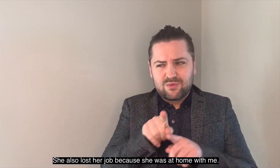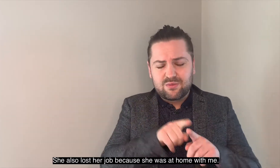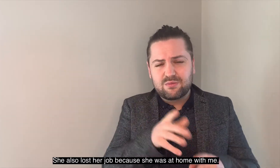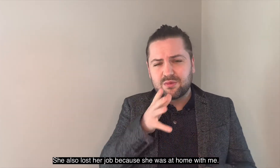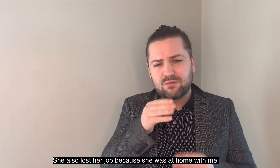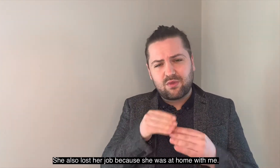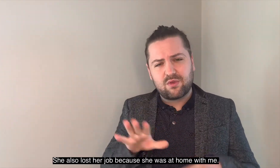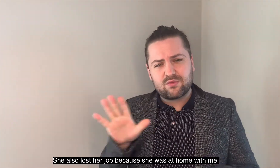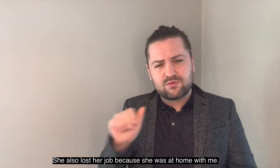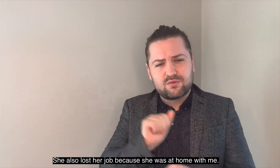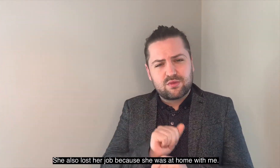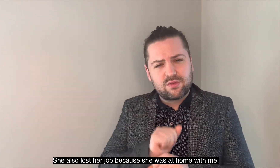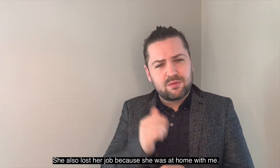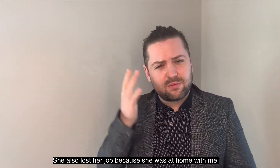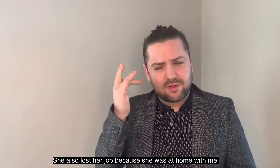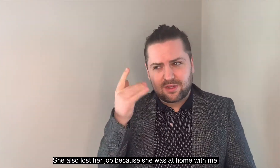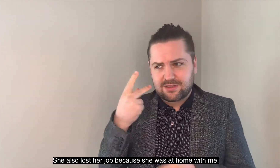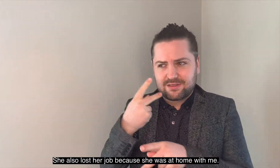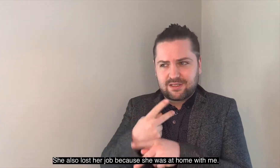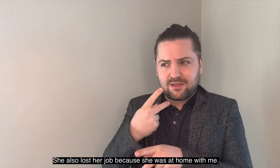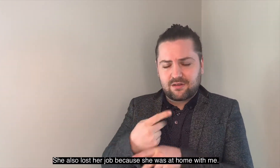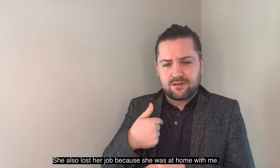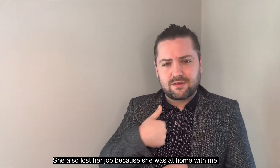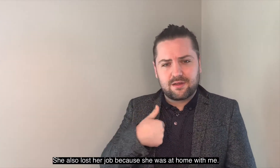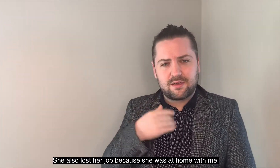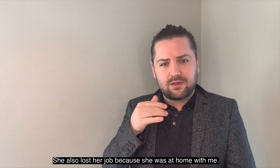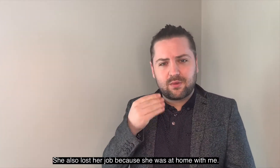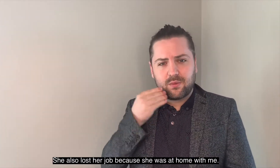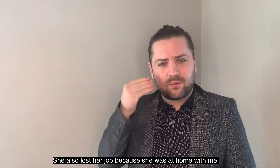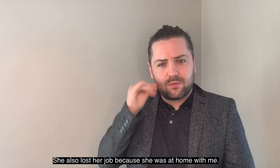She also lost her job because she was at home taking care of me.